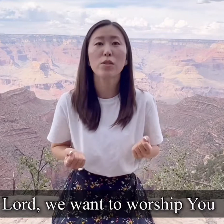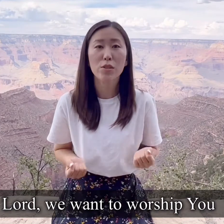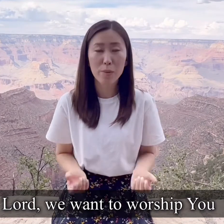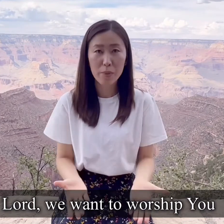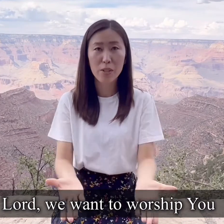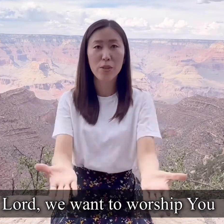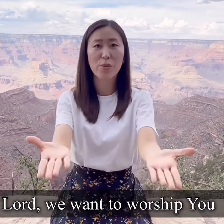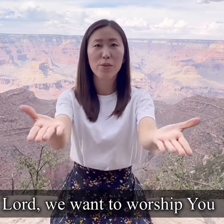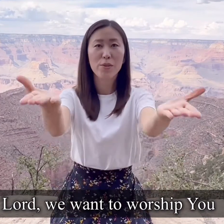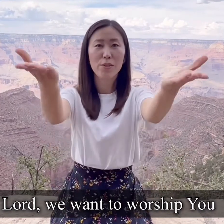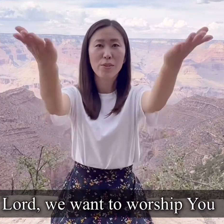worship you.